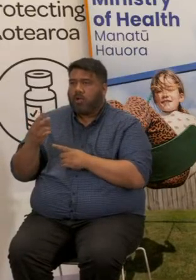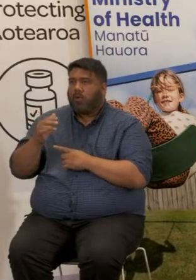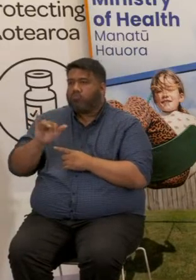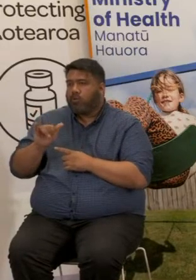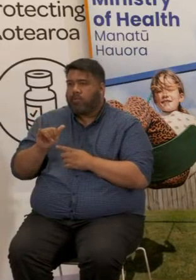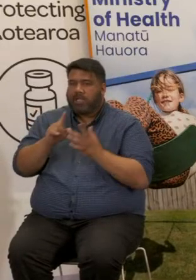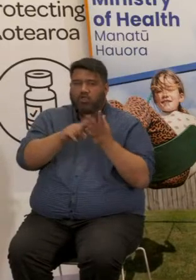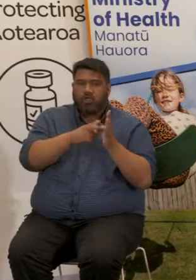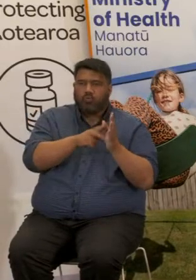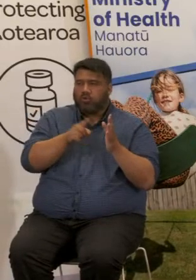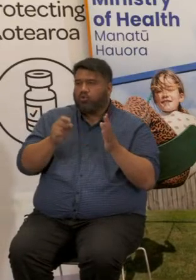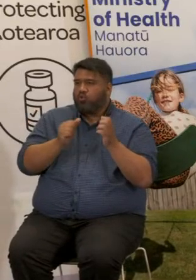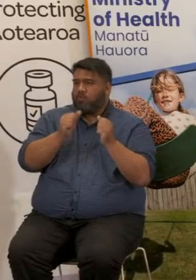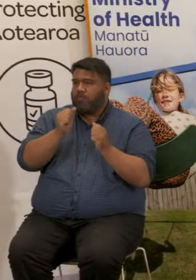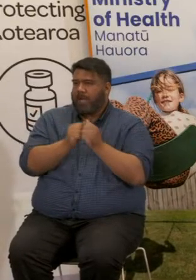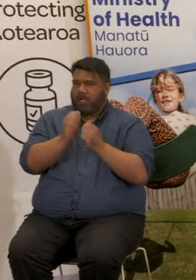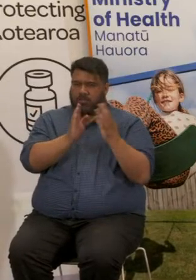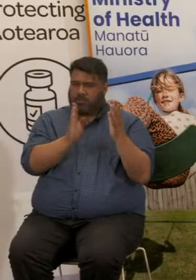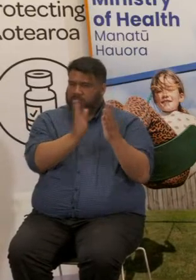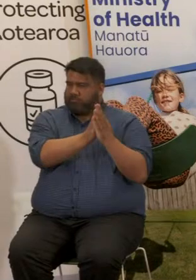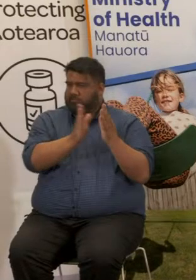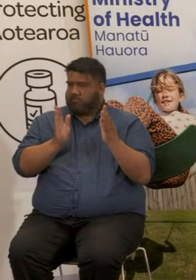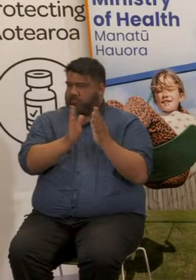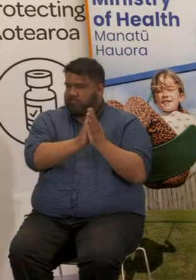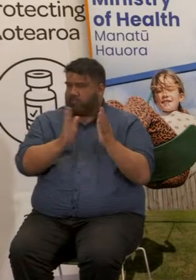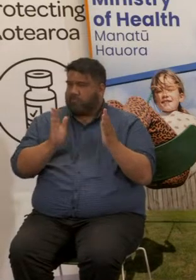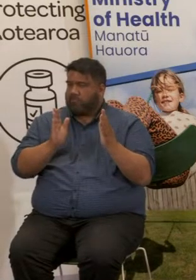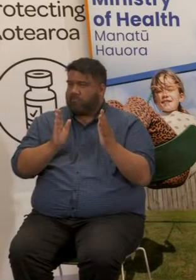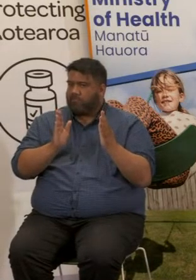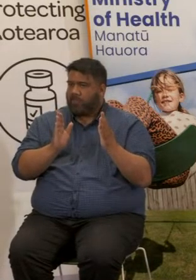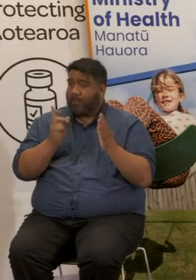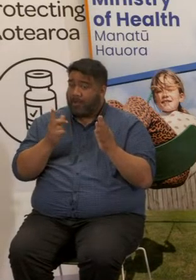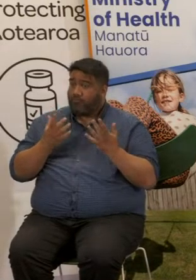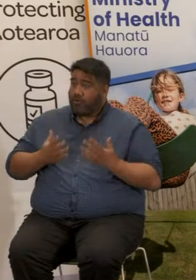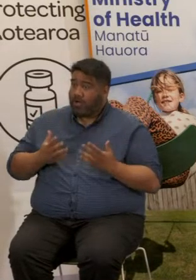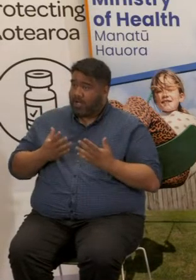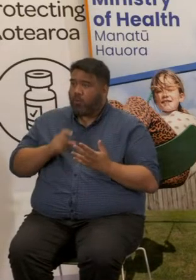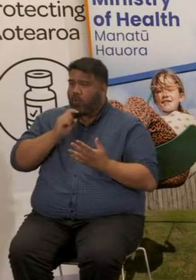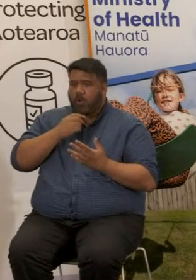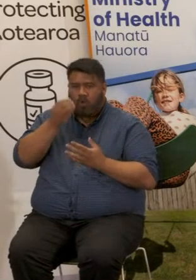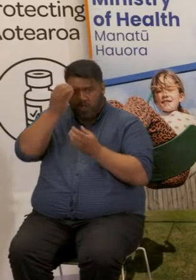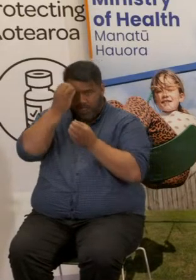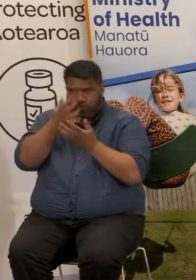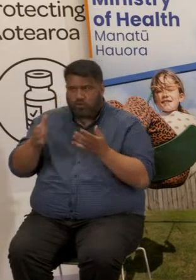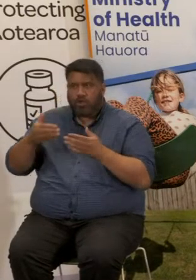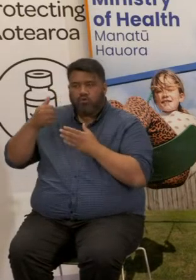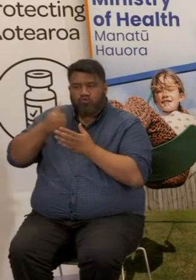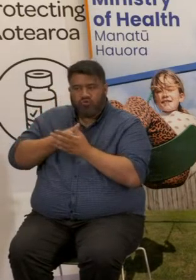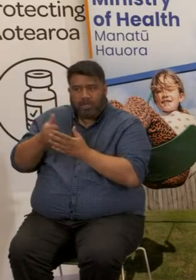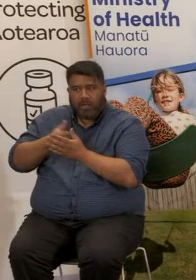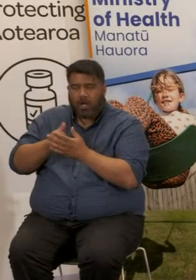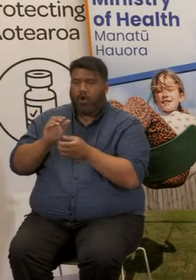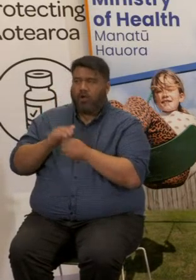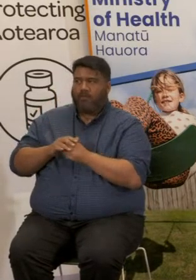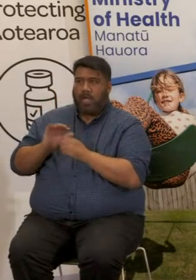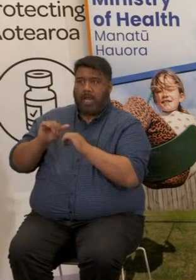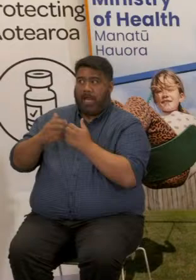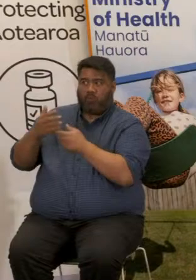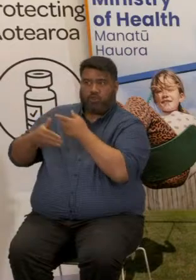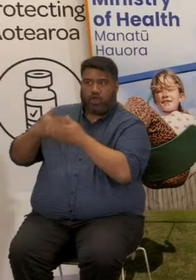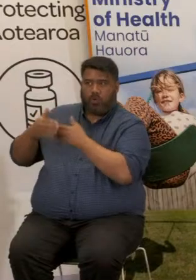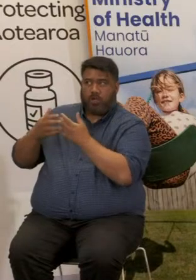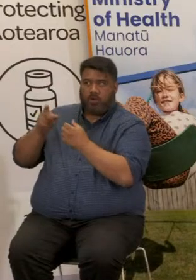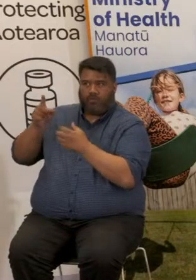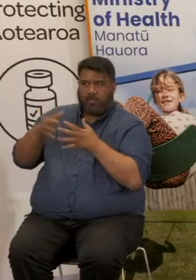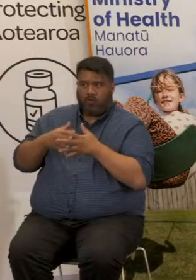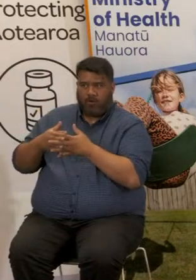quarter of 2022. But what we'll commit to is giving regular updates on how the processes are going. Can you describe a